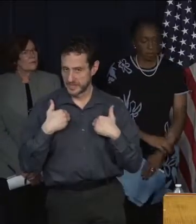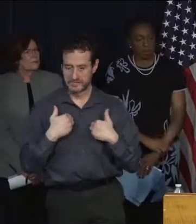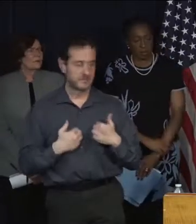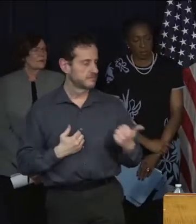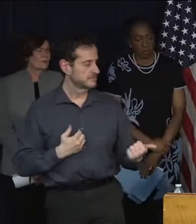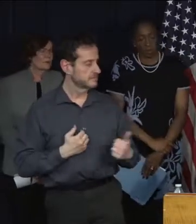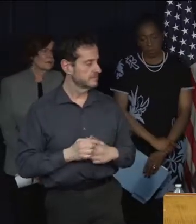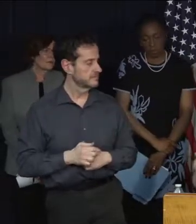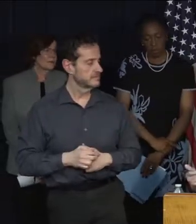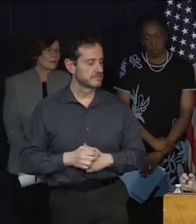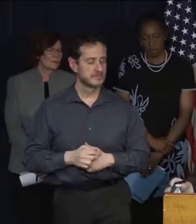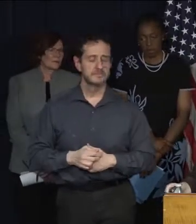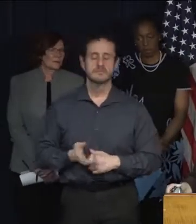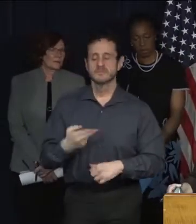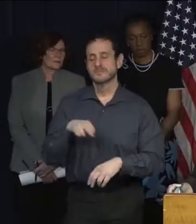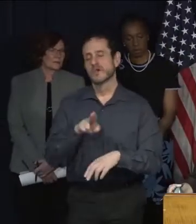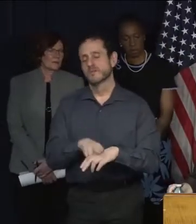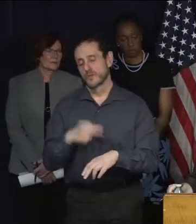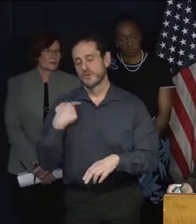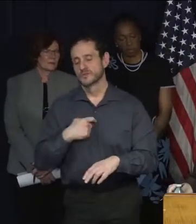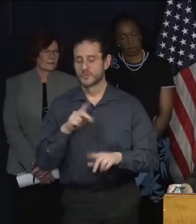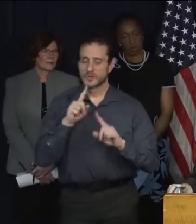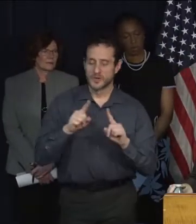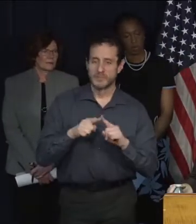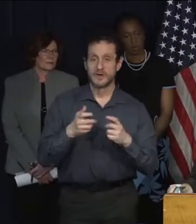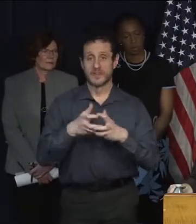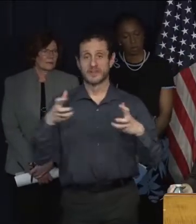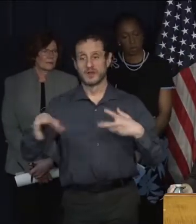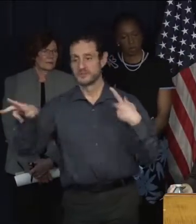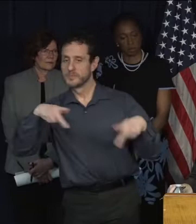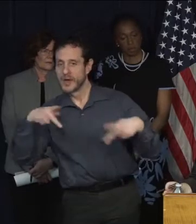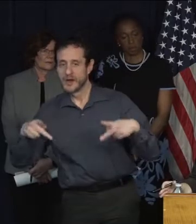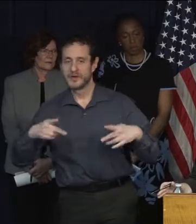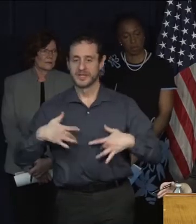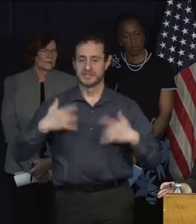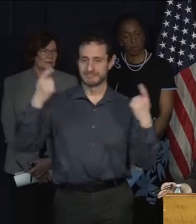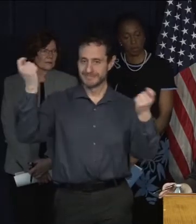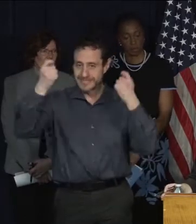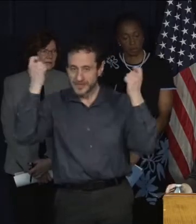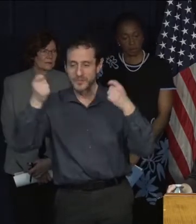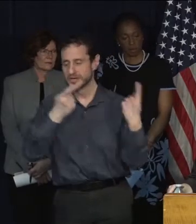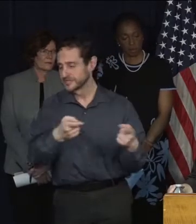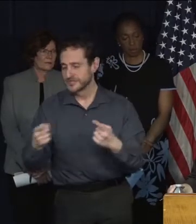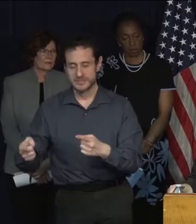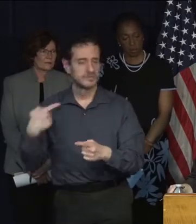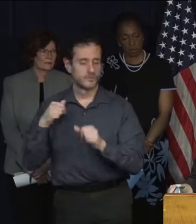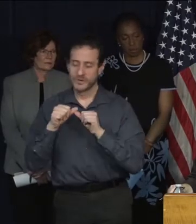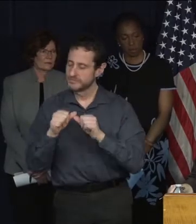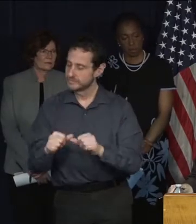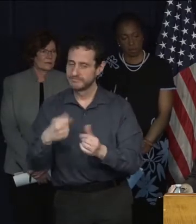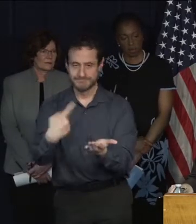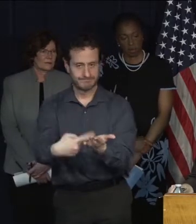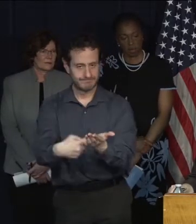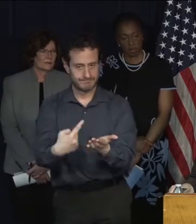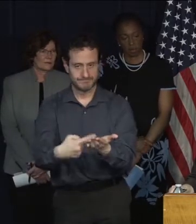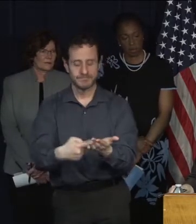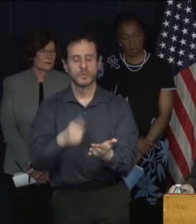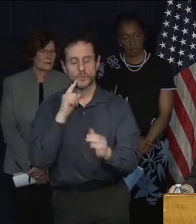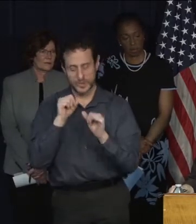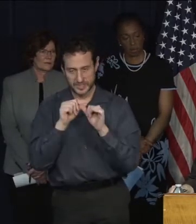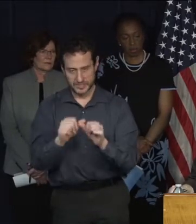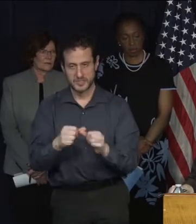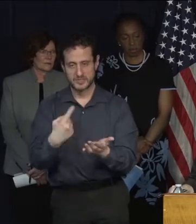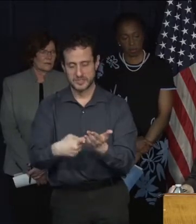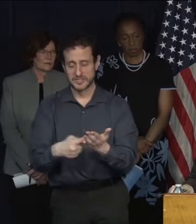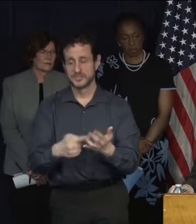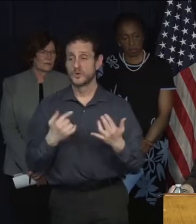So certainly the conversation about large gatherings has been an ongoing conversation and will continue to be. At